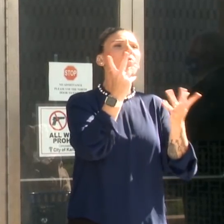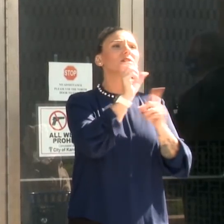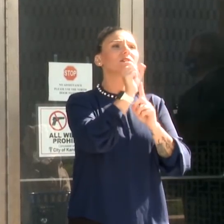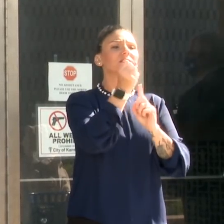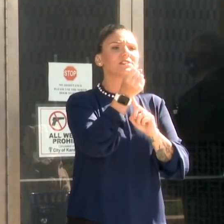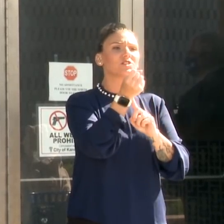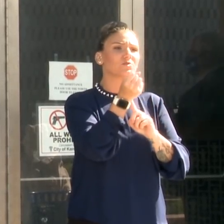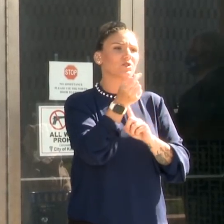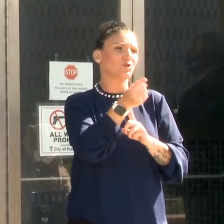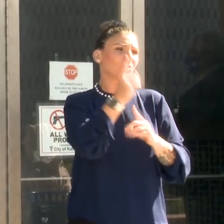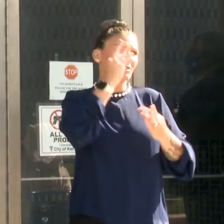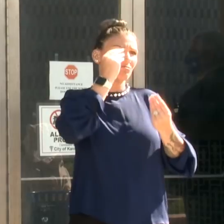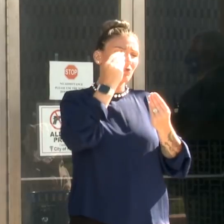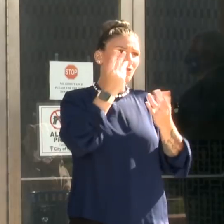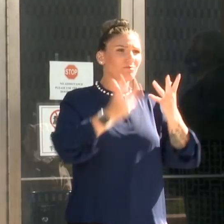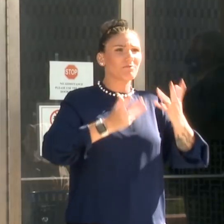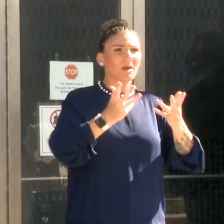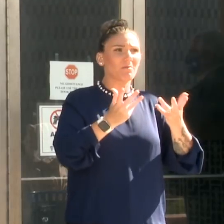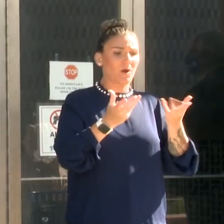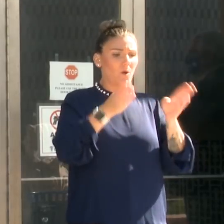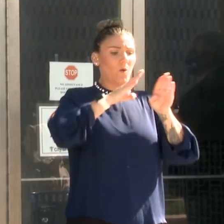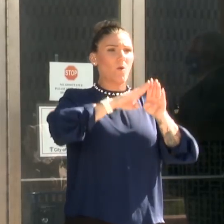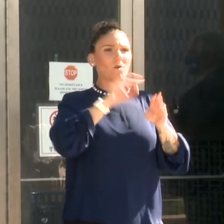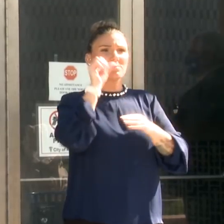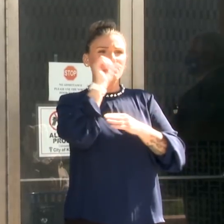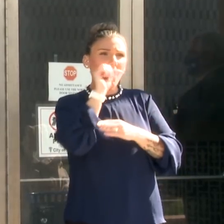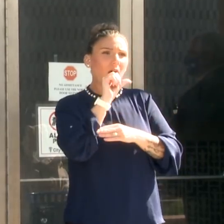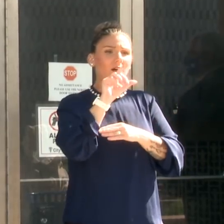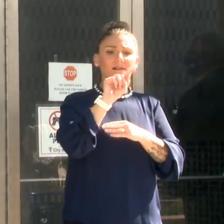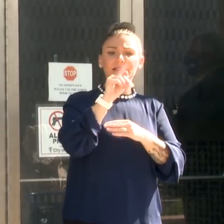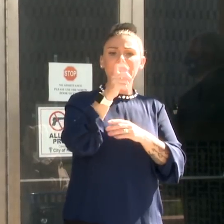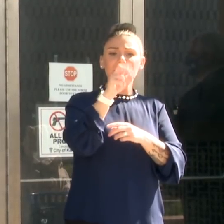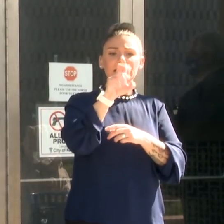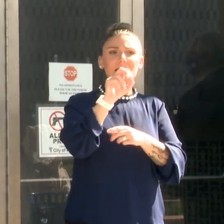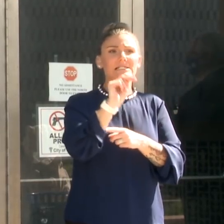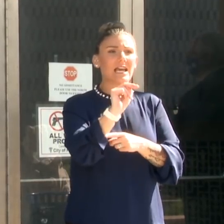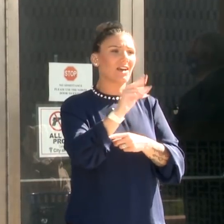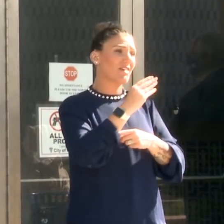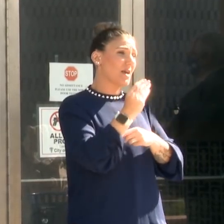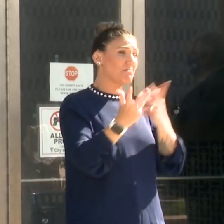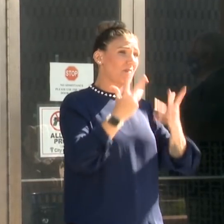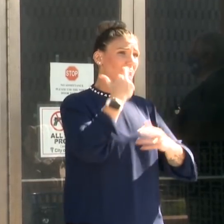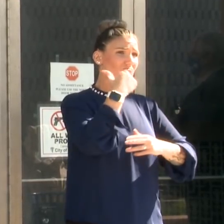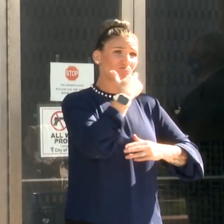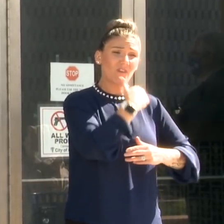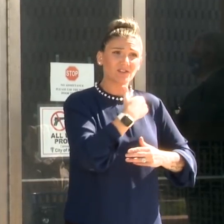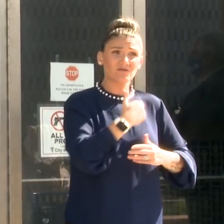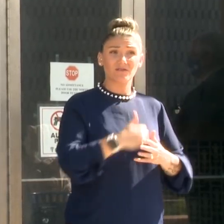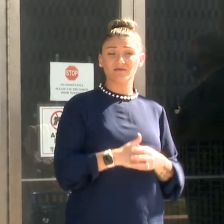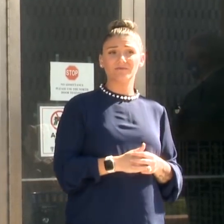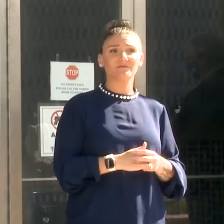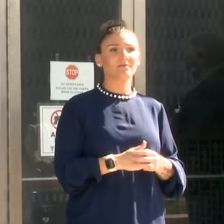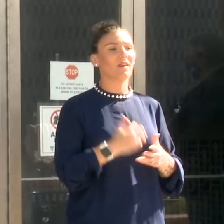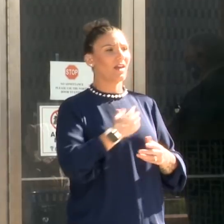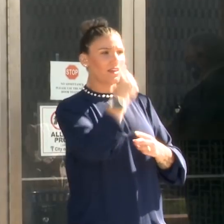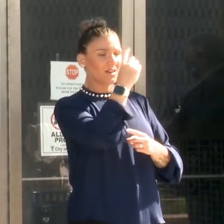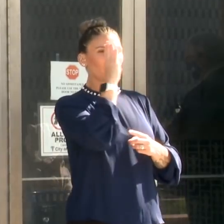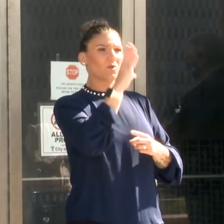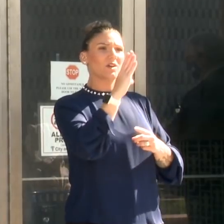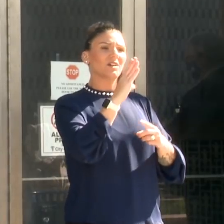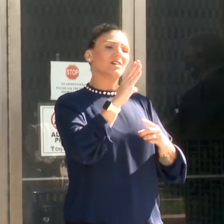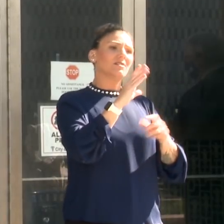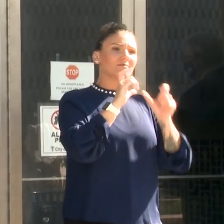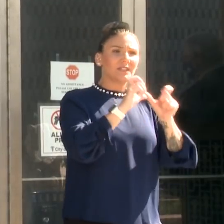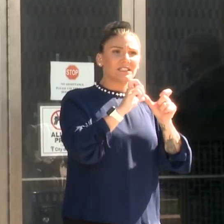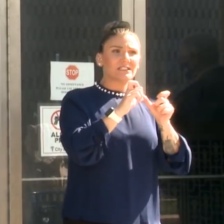conditions that you would consider closing the bars and taverns down and perhaps even restaurants? I think we'll continue to